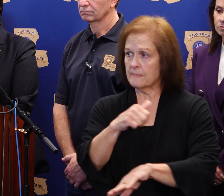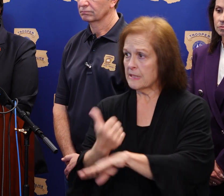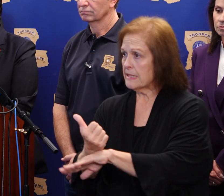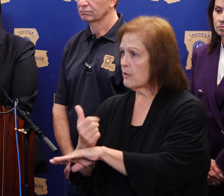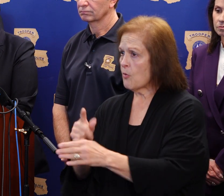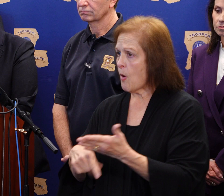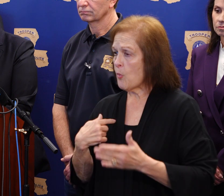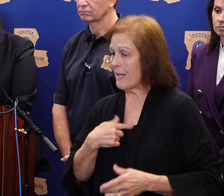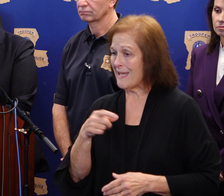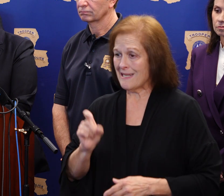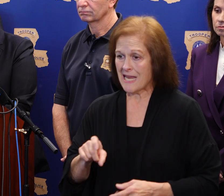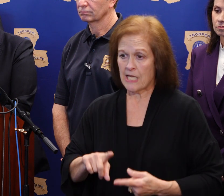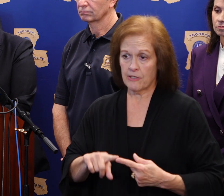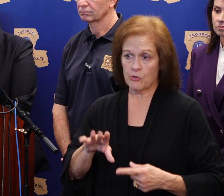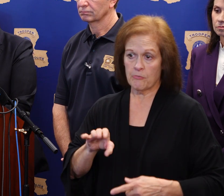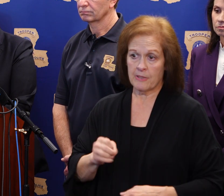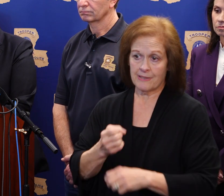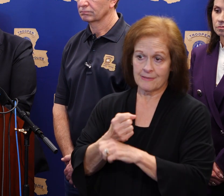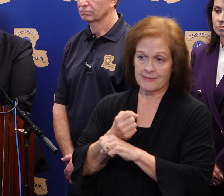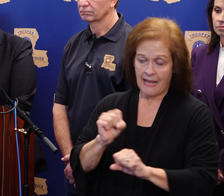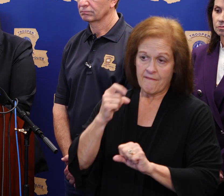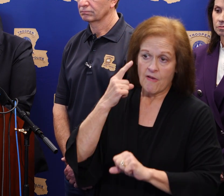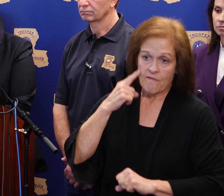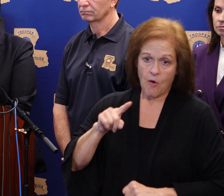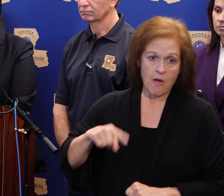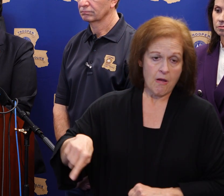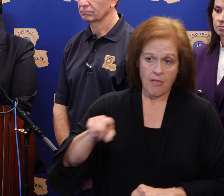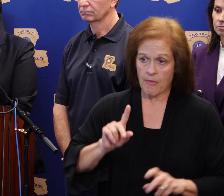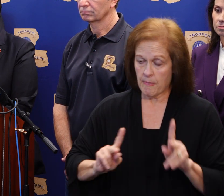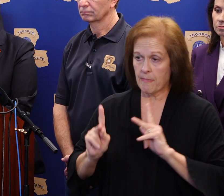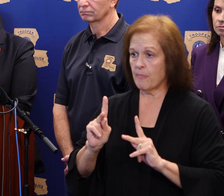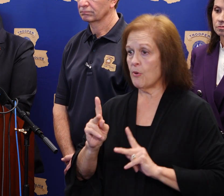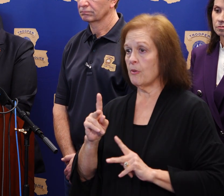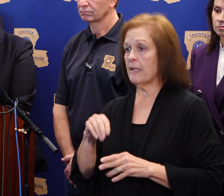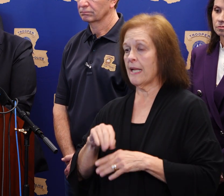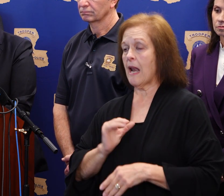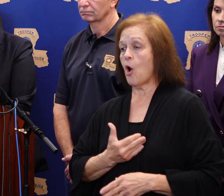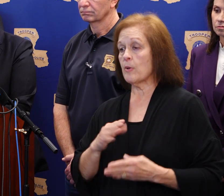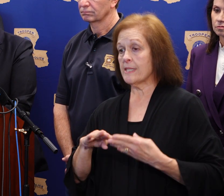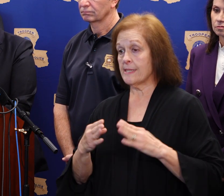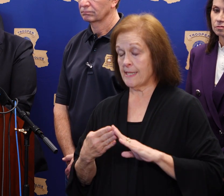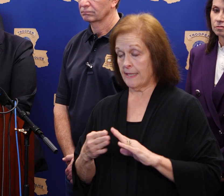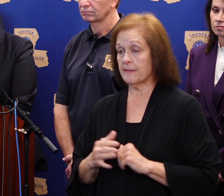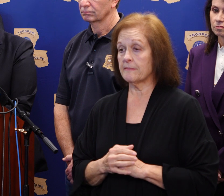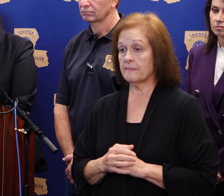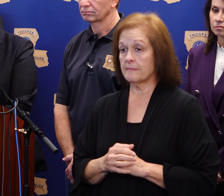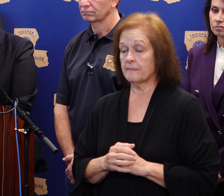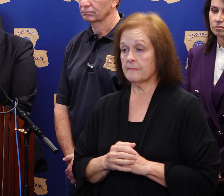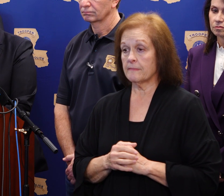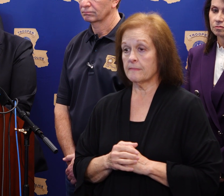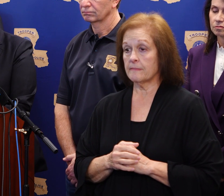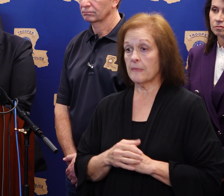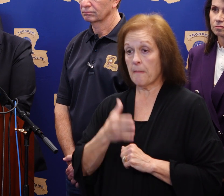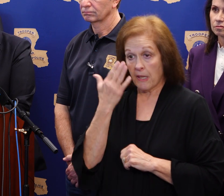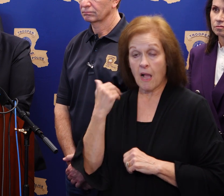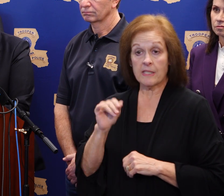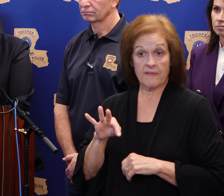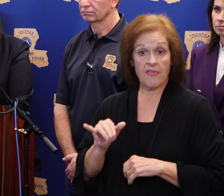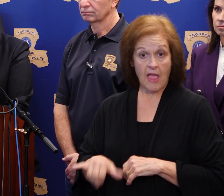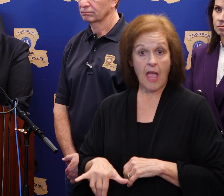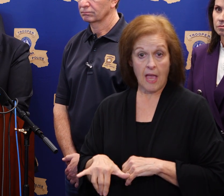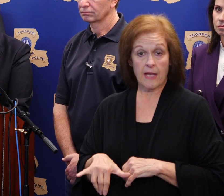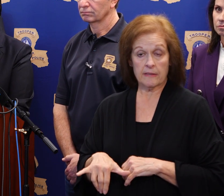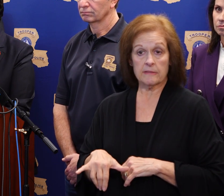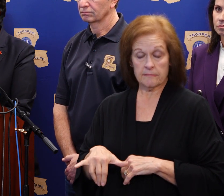protection of our visitors and our residents in the city. And because of that, the confidence is there